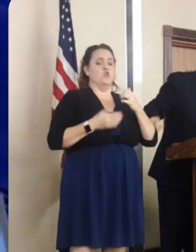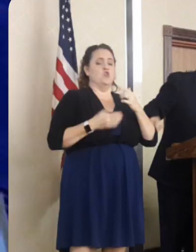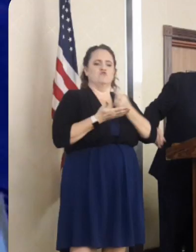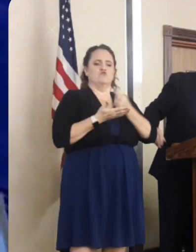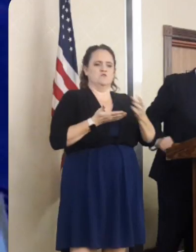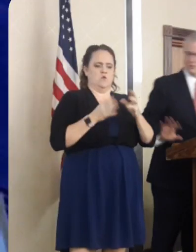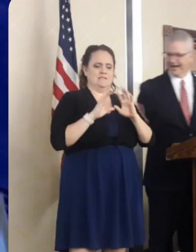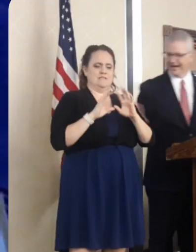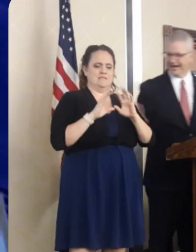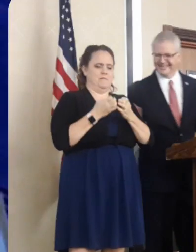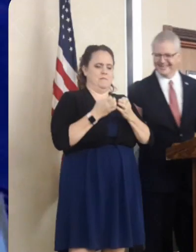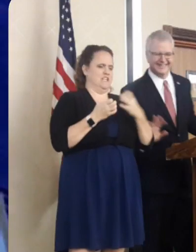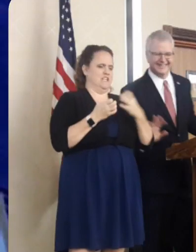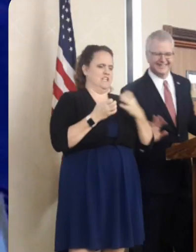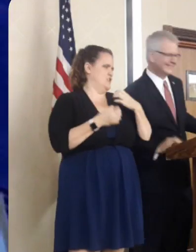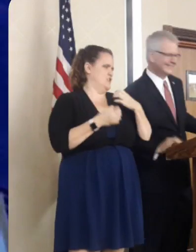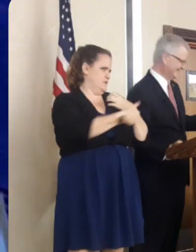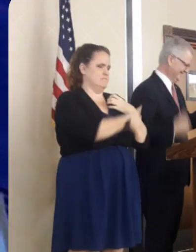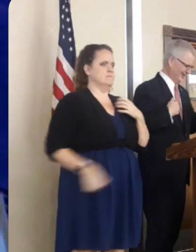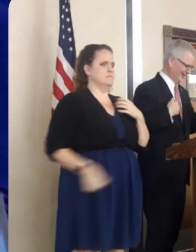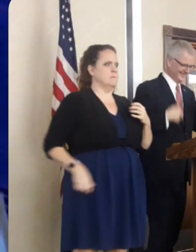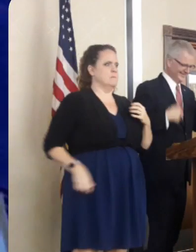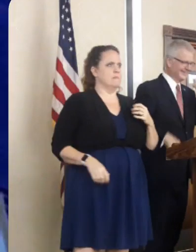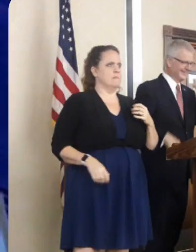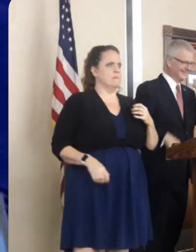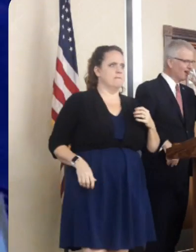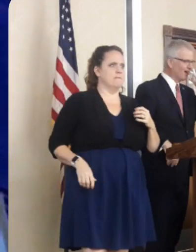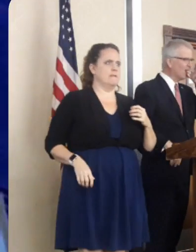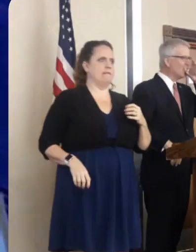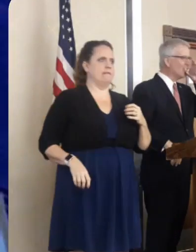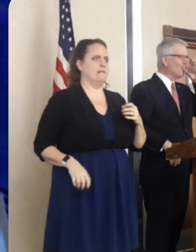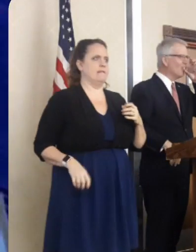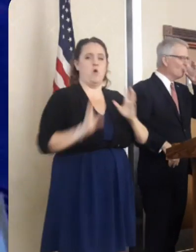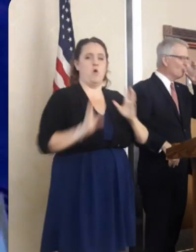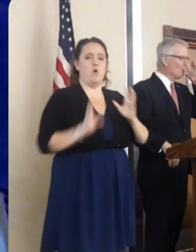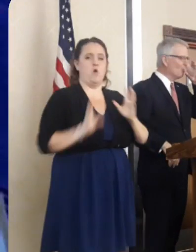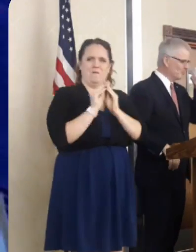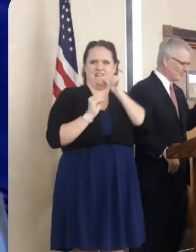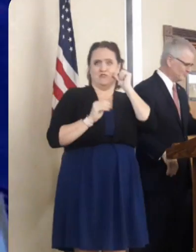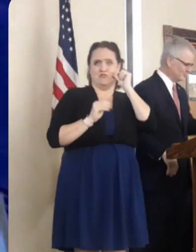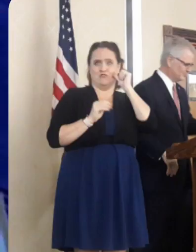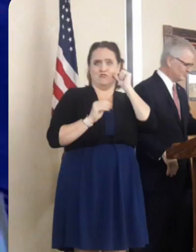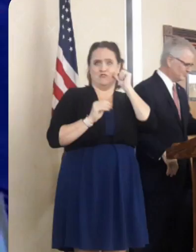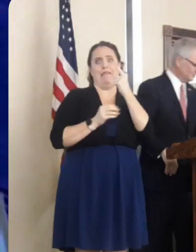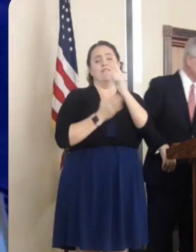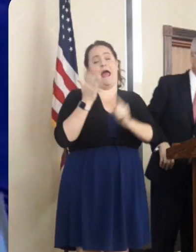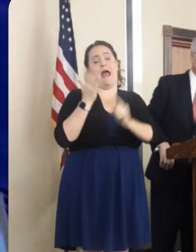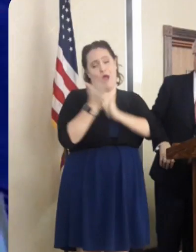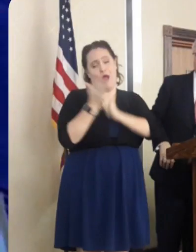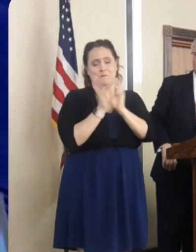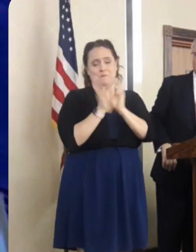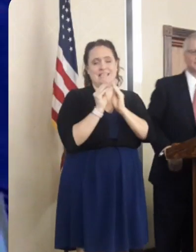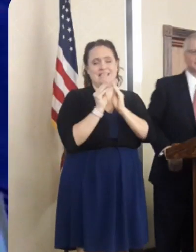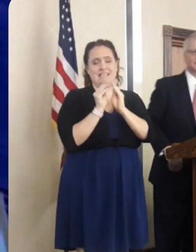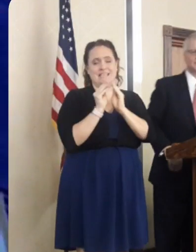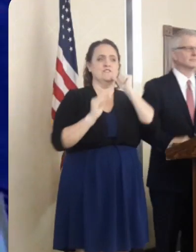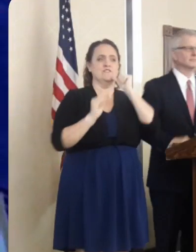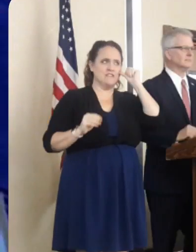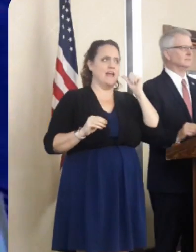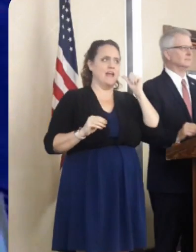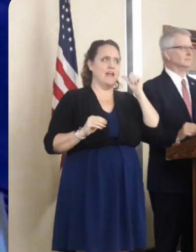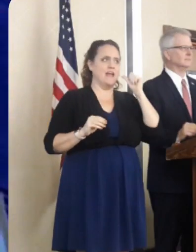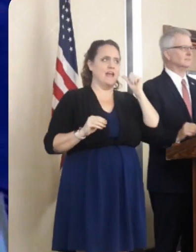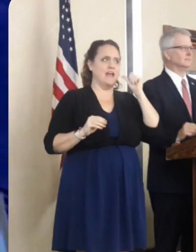We met for almost all day yesterday, 11-hour meeting yesterday to do the first round of